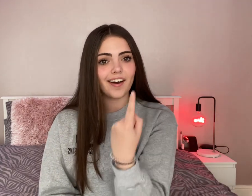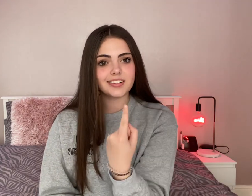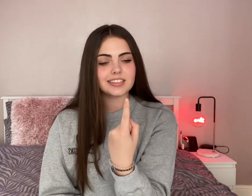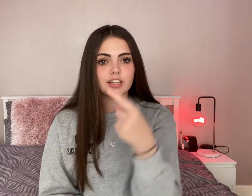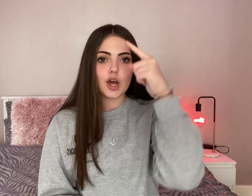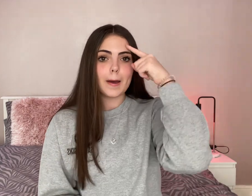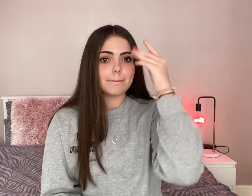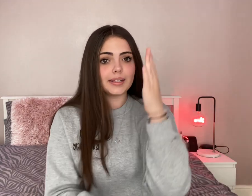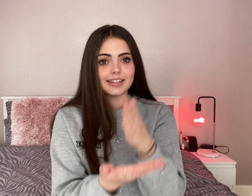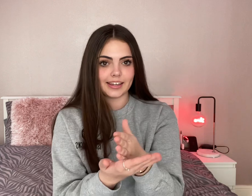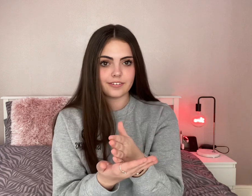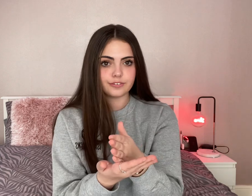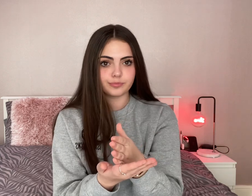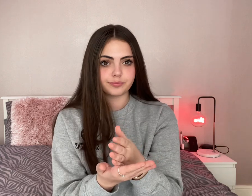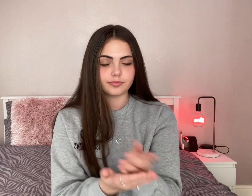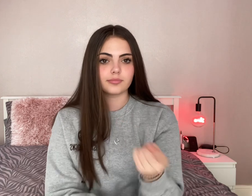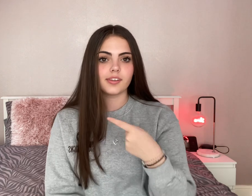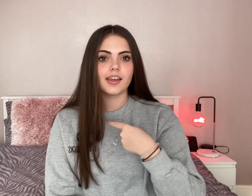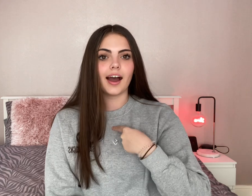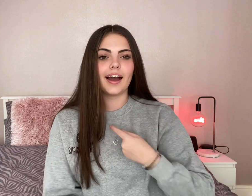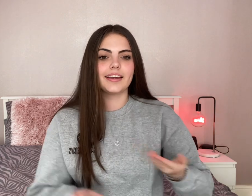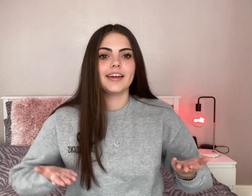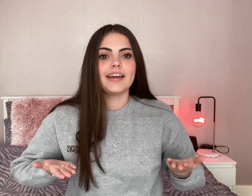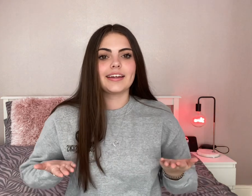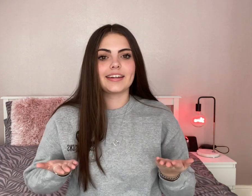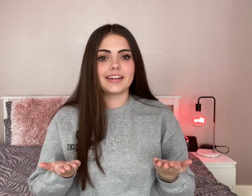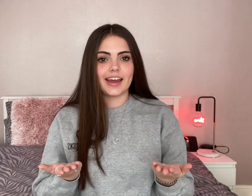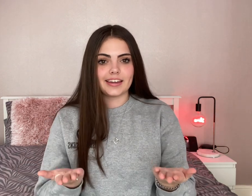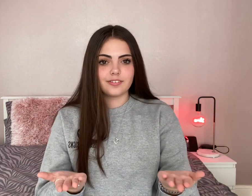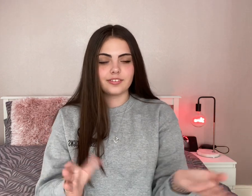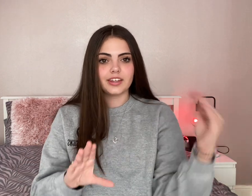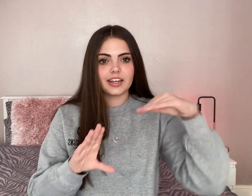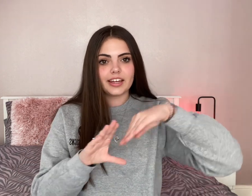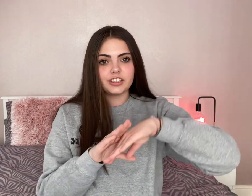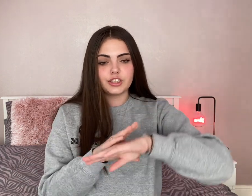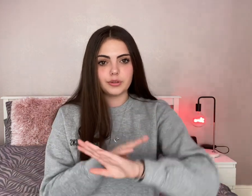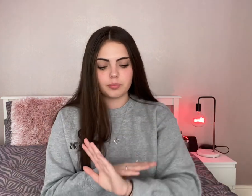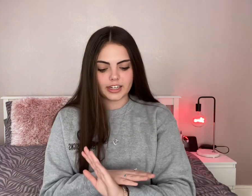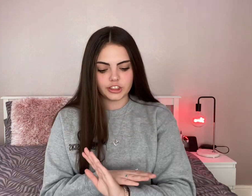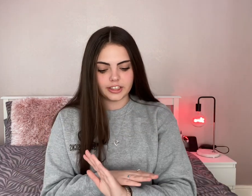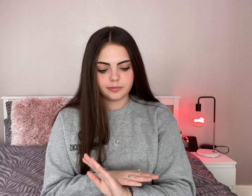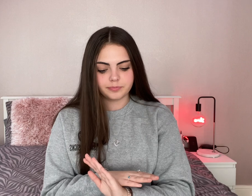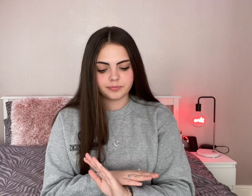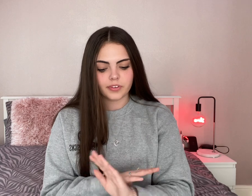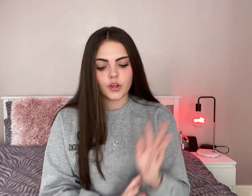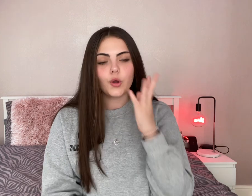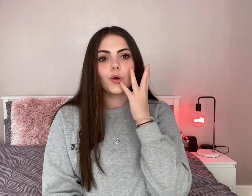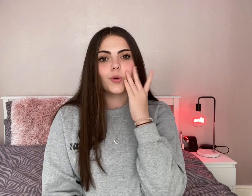can't believe I gave into the pressure. When